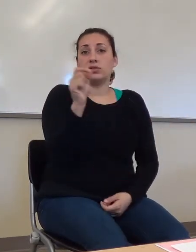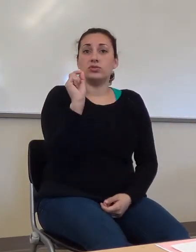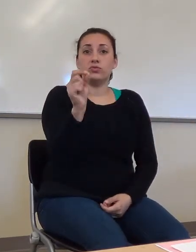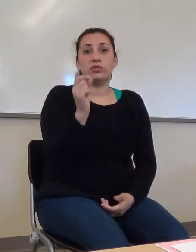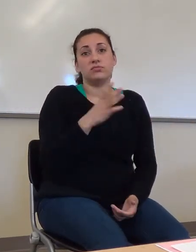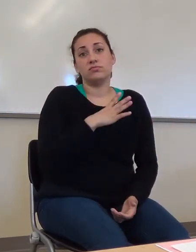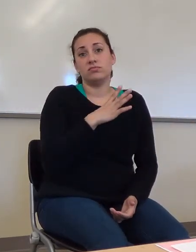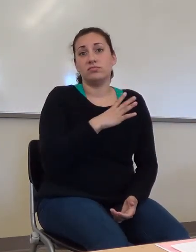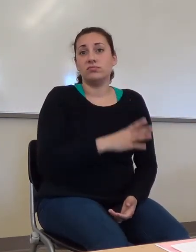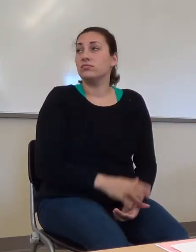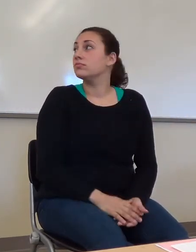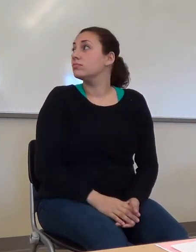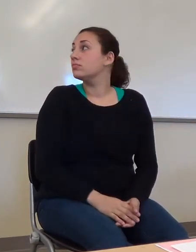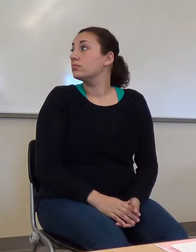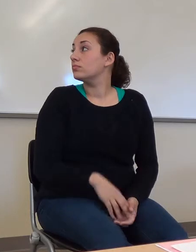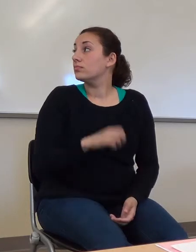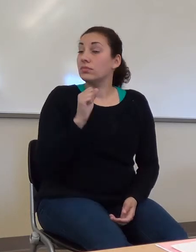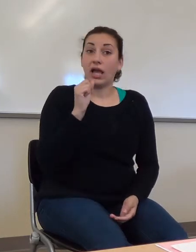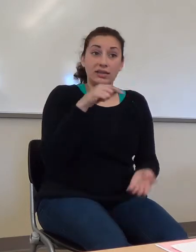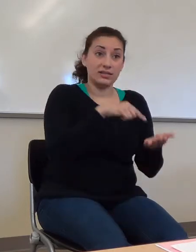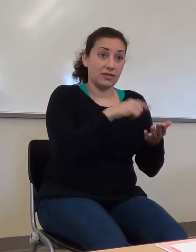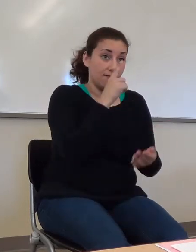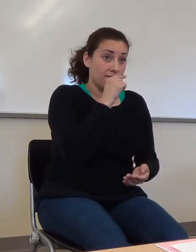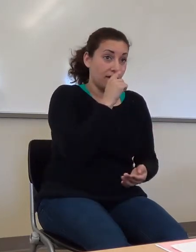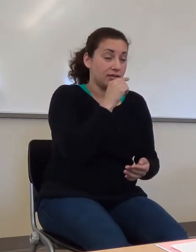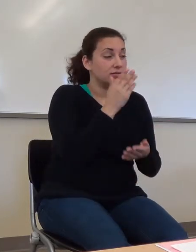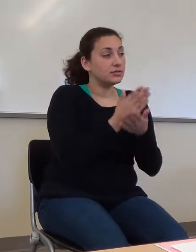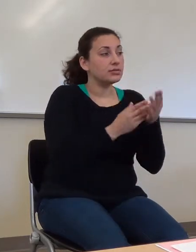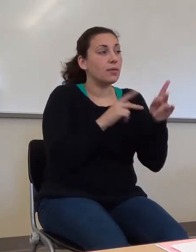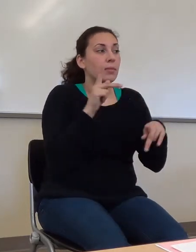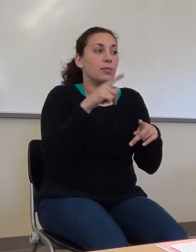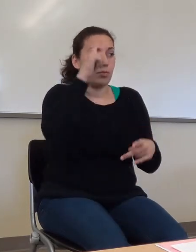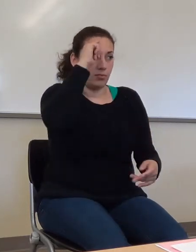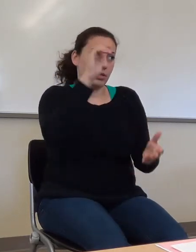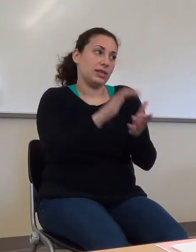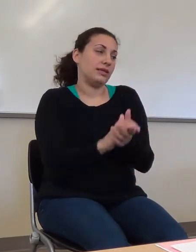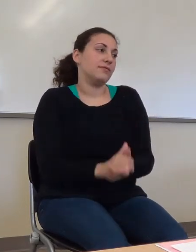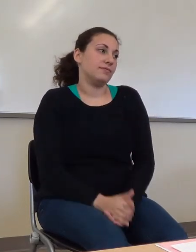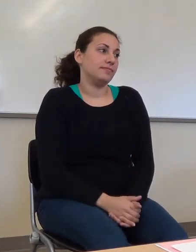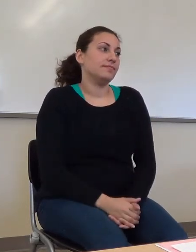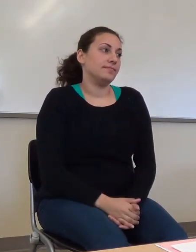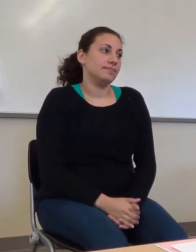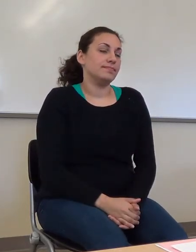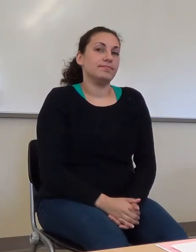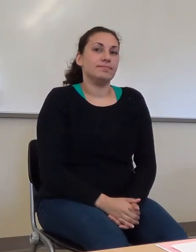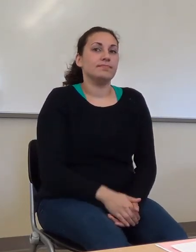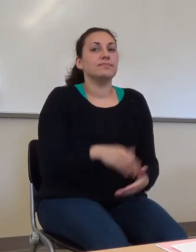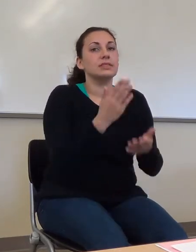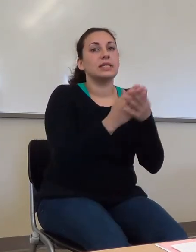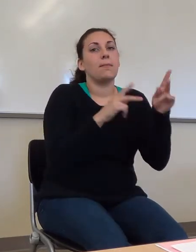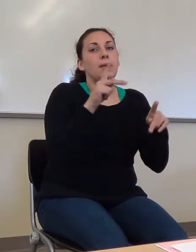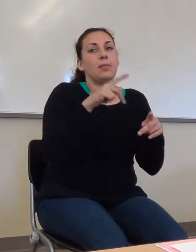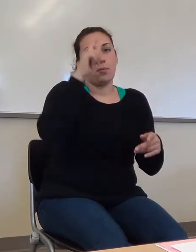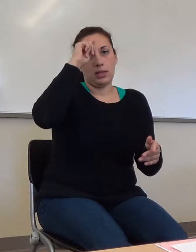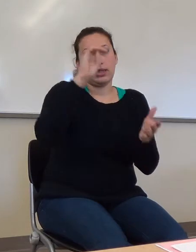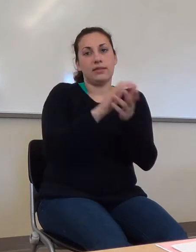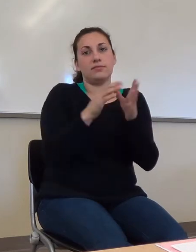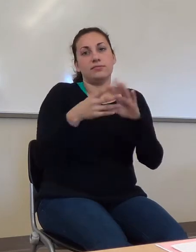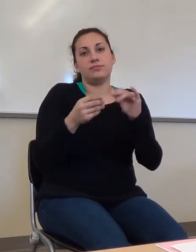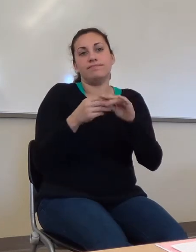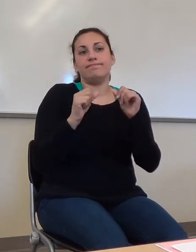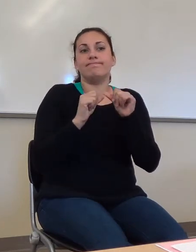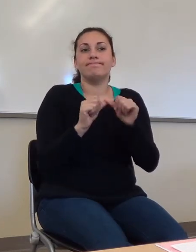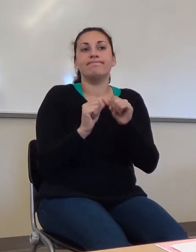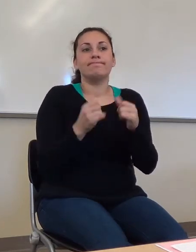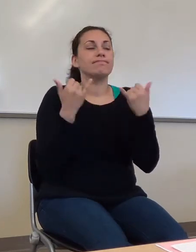these are fake, some people still believe in them. Okay, that's good. And